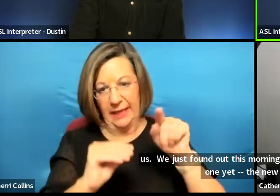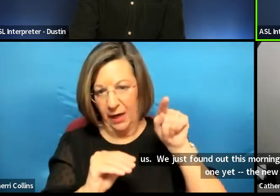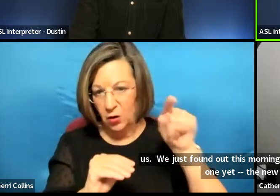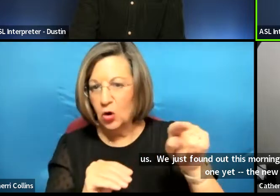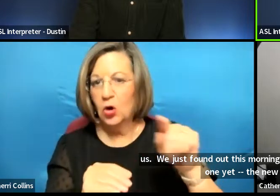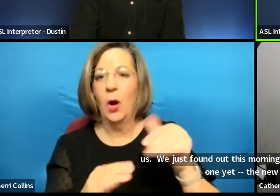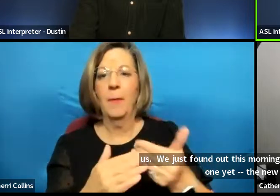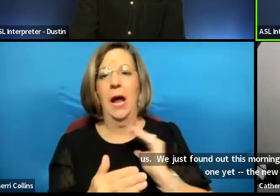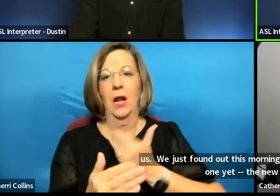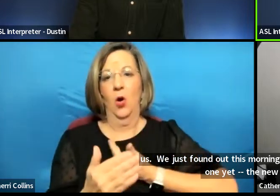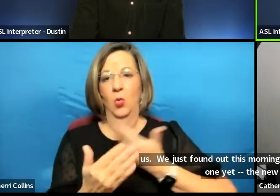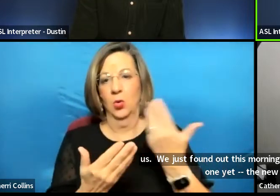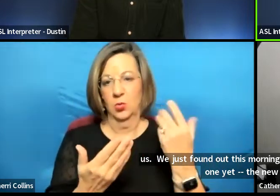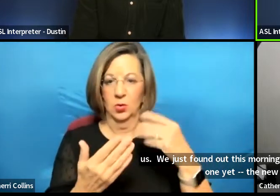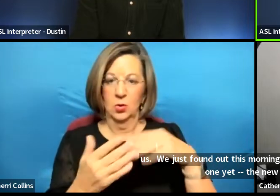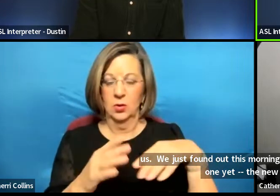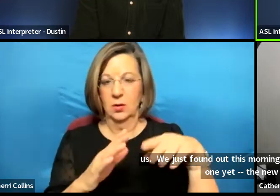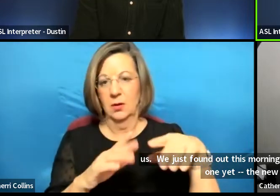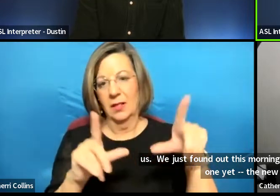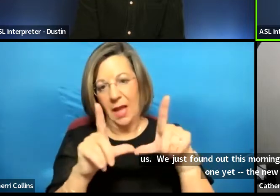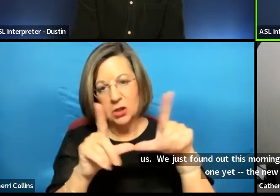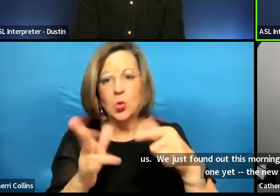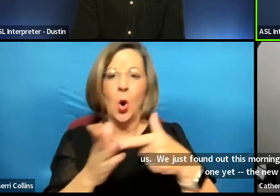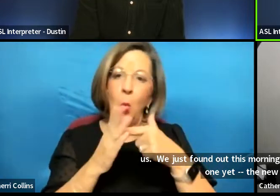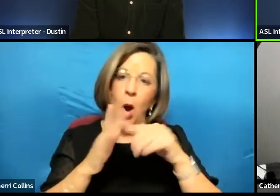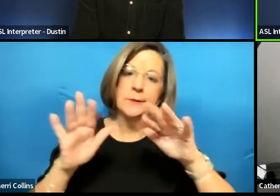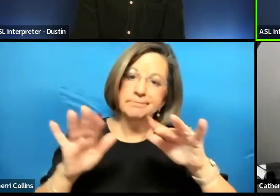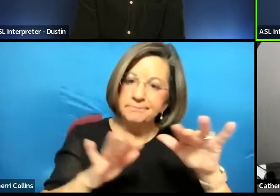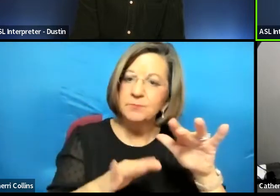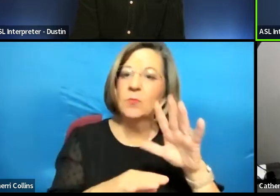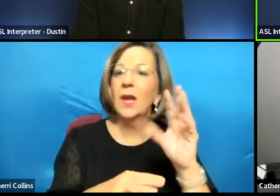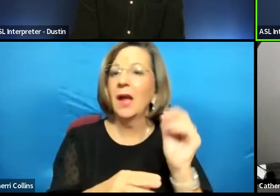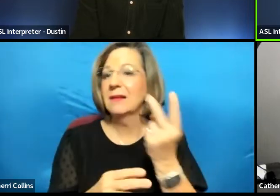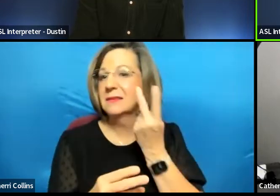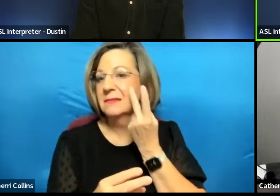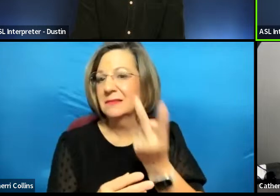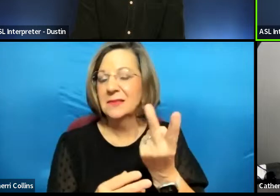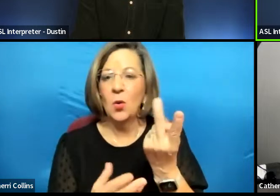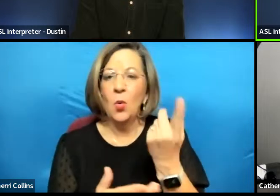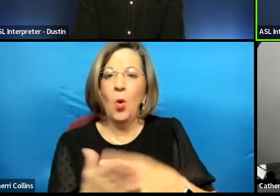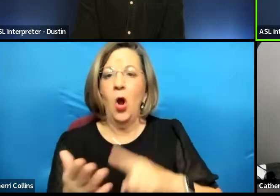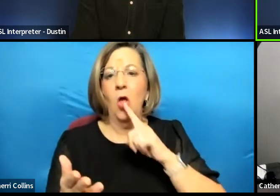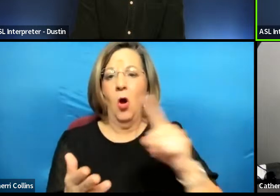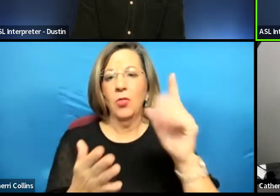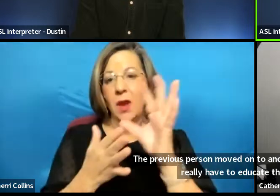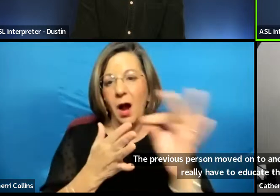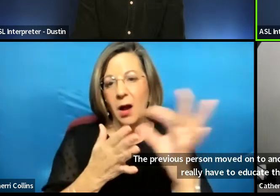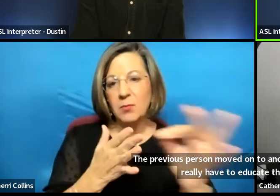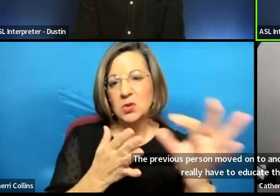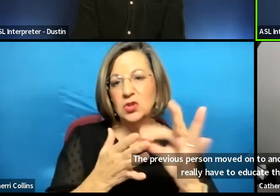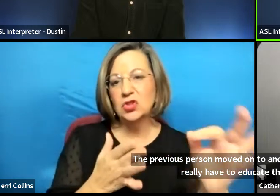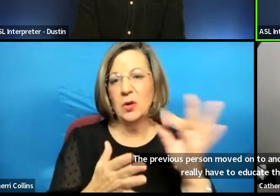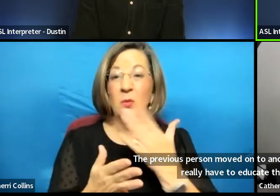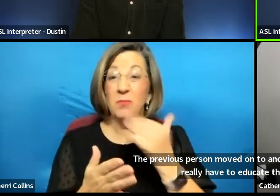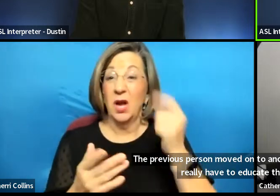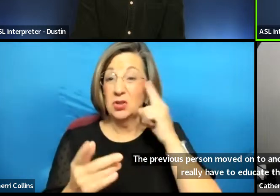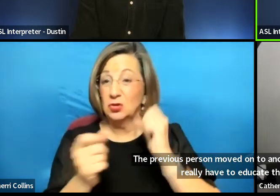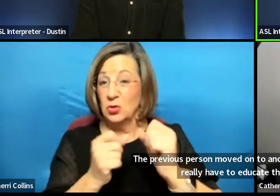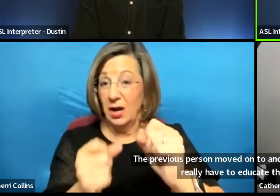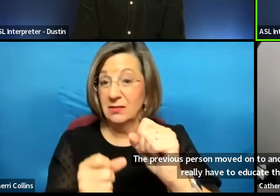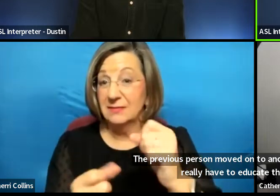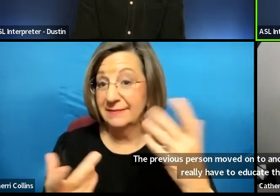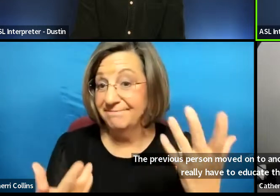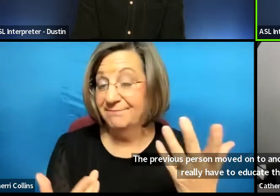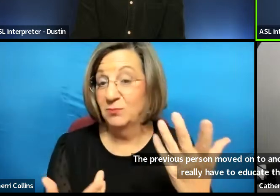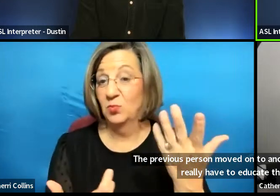really have to educate the new person about licensure requirements and so on. And so we'll have to see